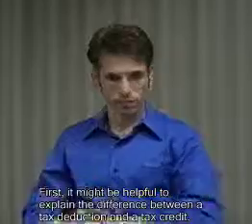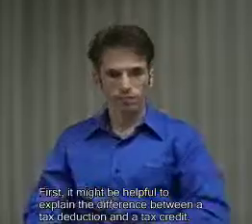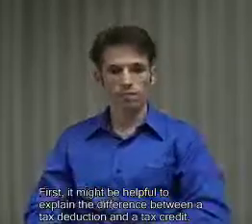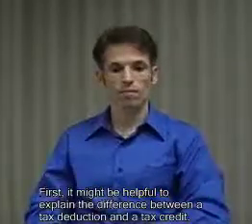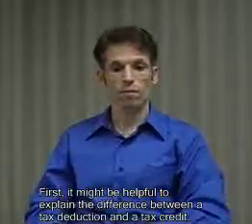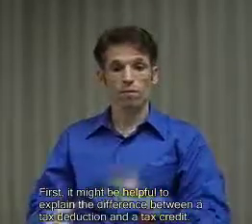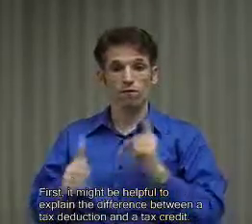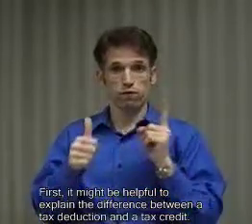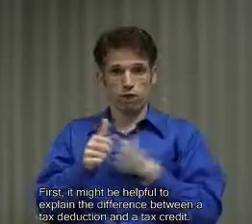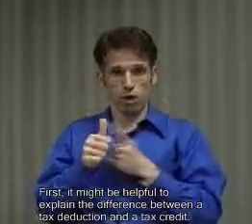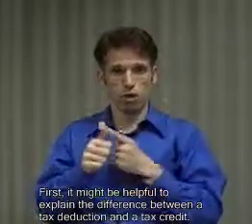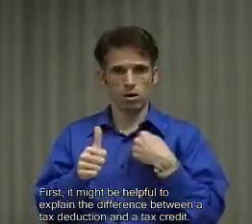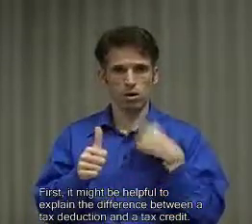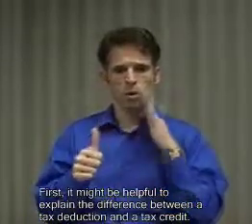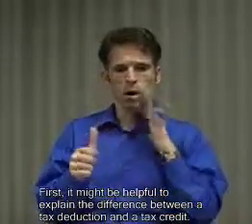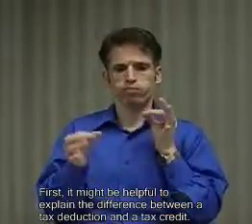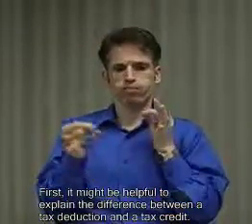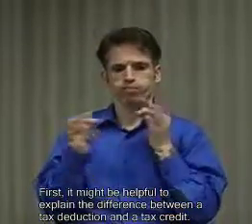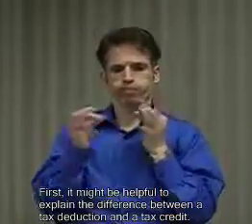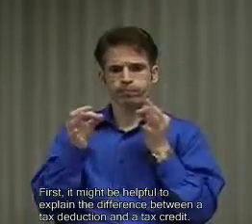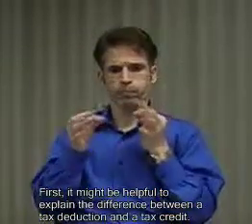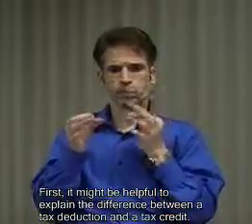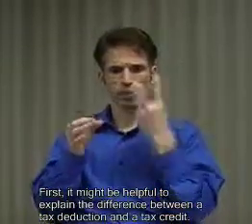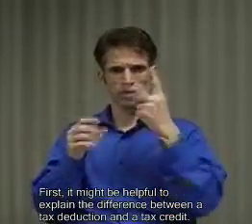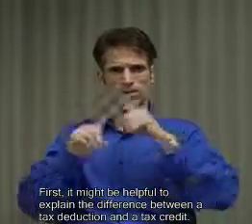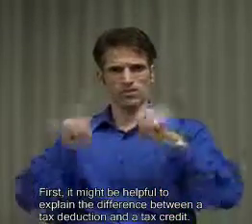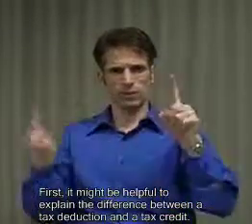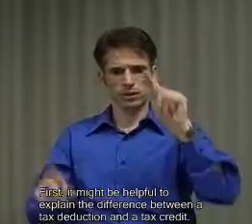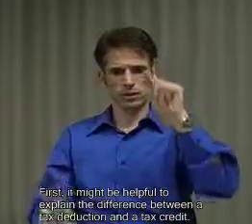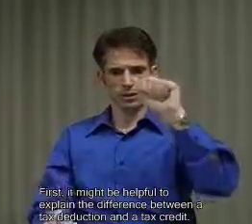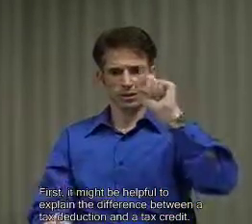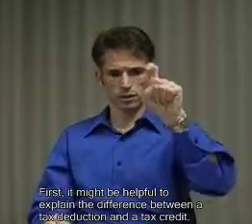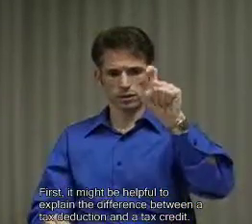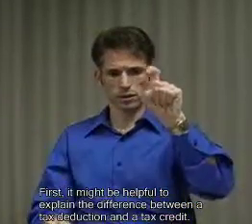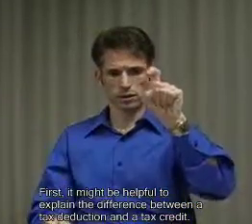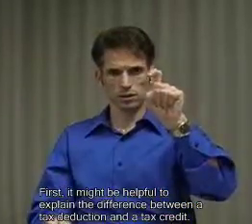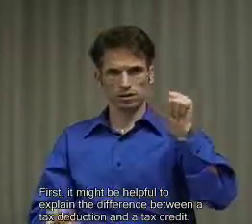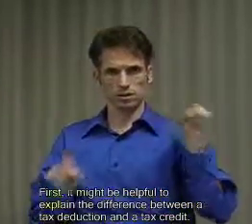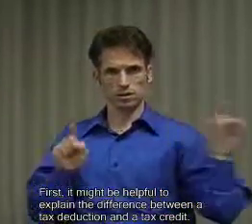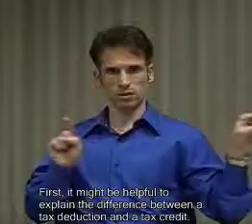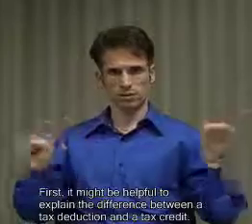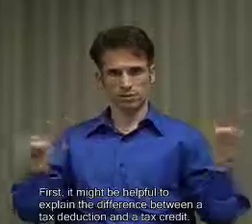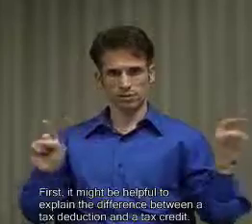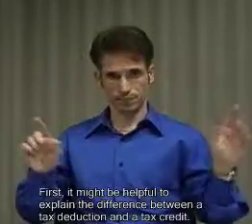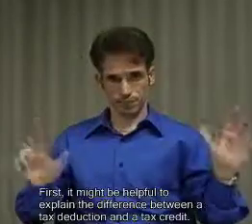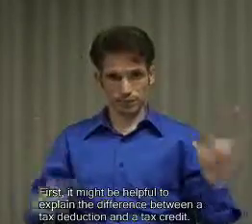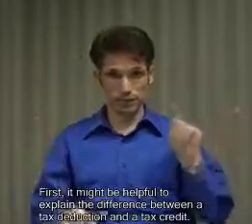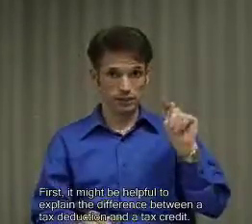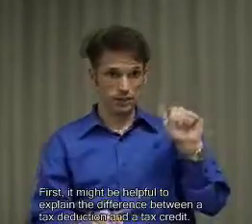First, it might be helpful to explain the difference between a tax deduction and a tax credit.